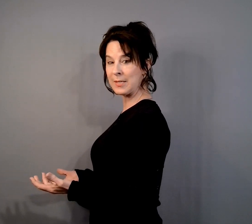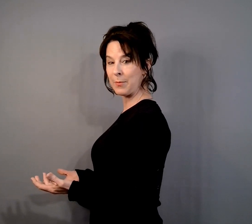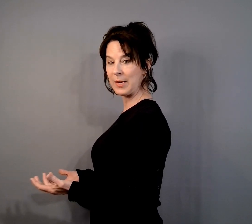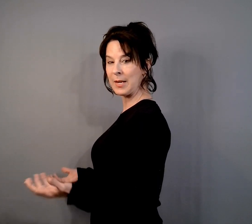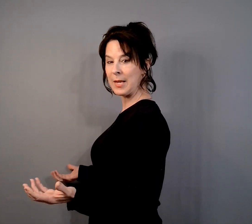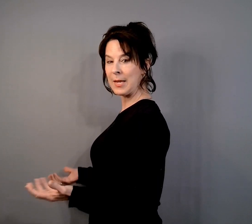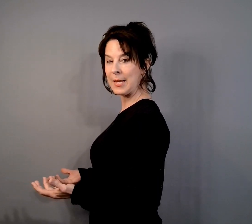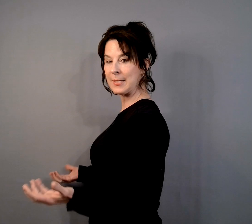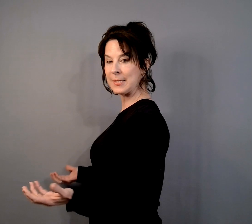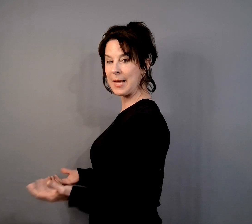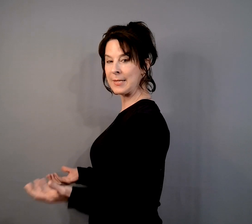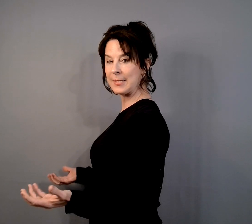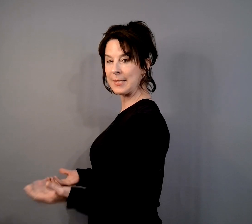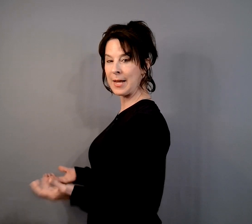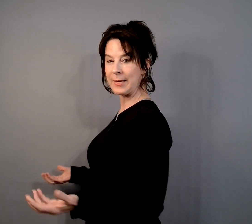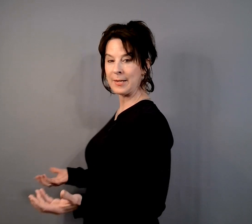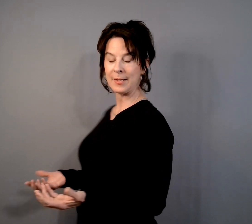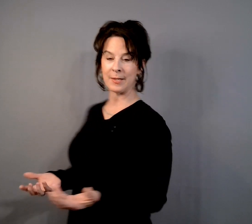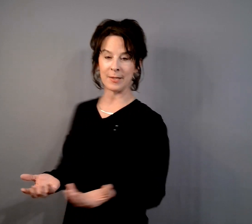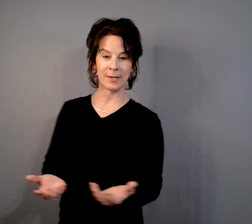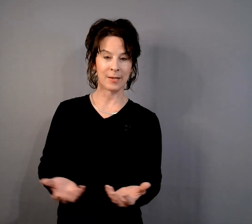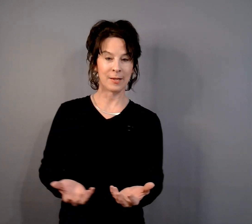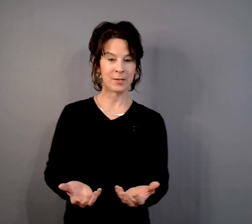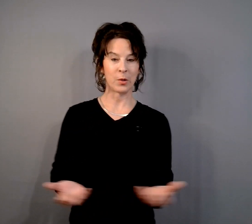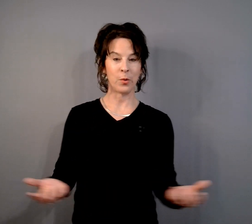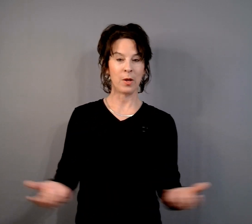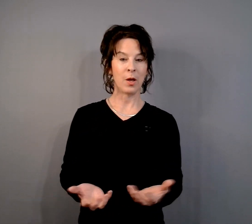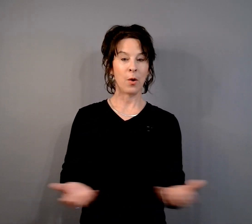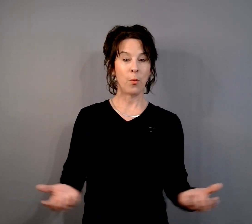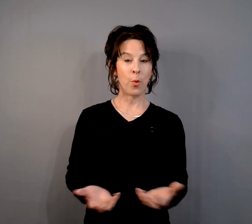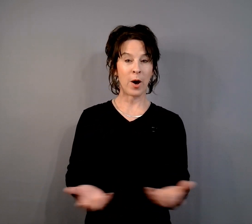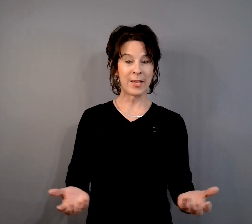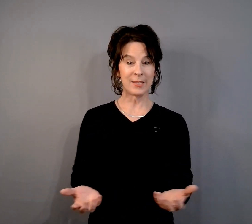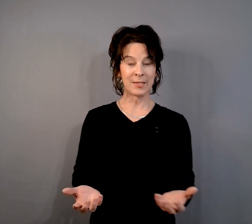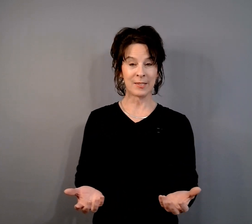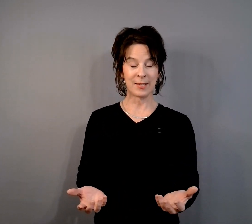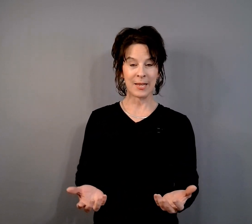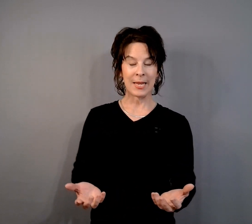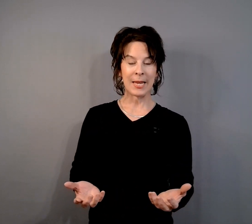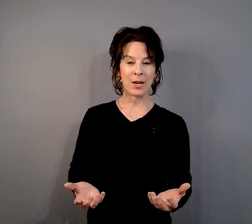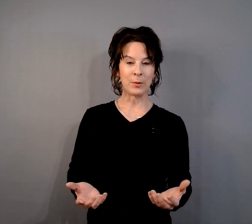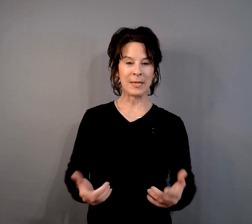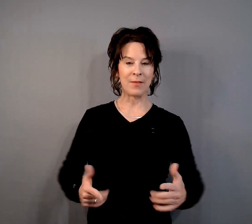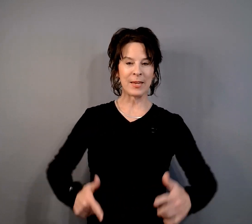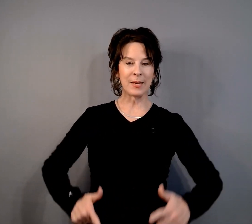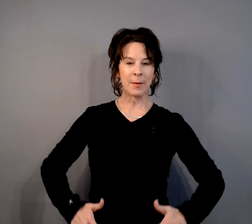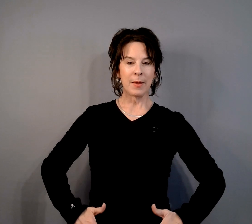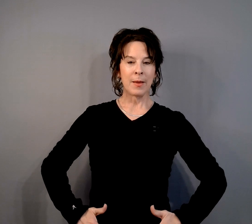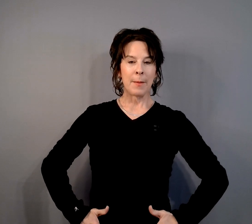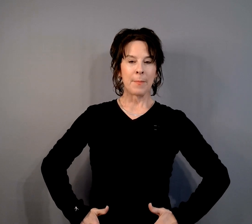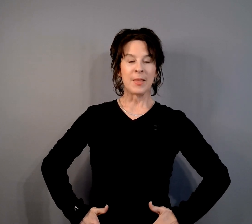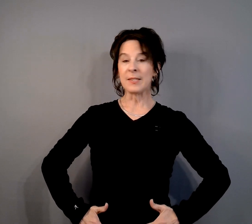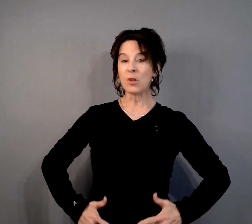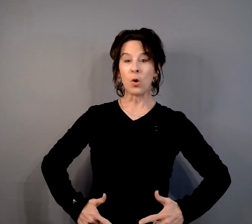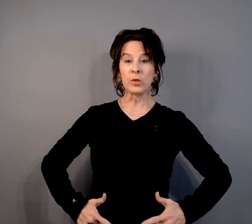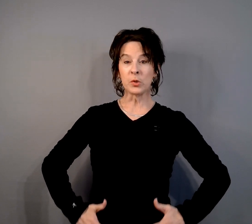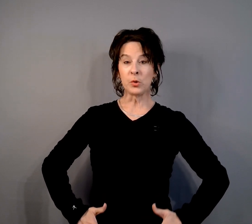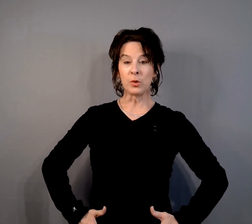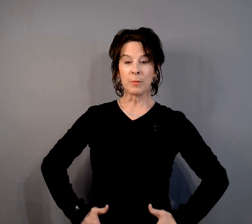something. It's side to side. So what, and on living, this is old school. Make